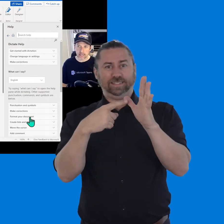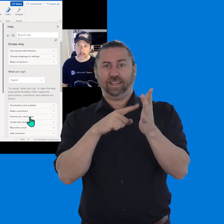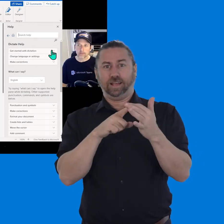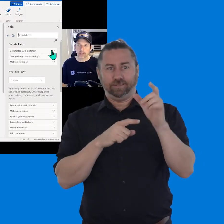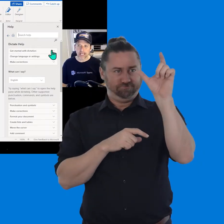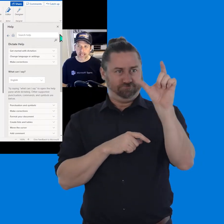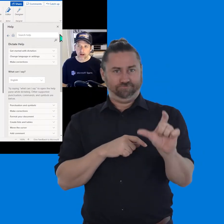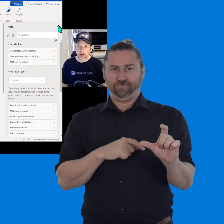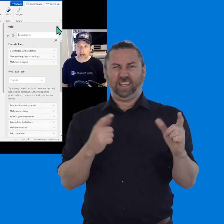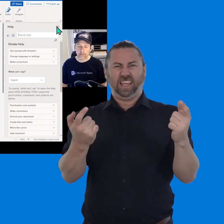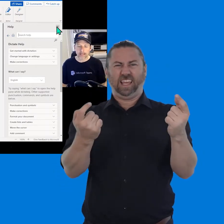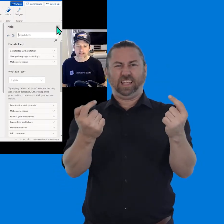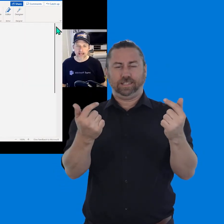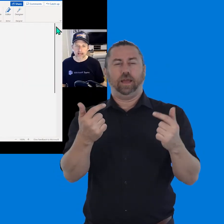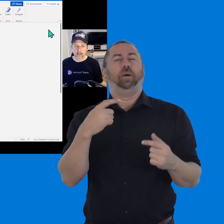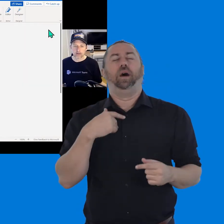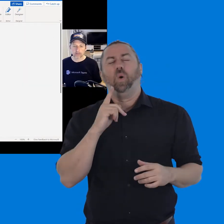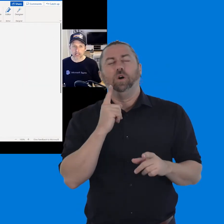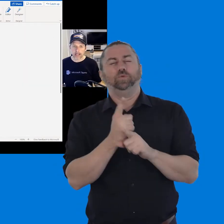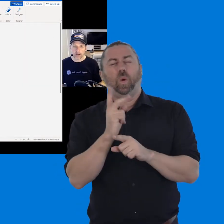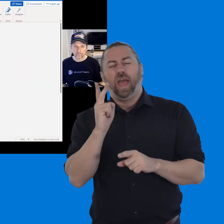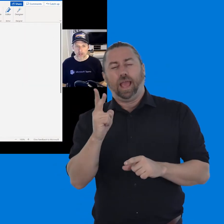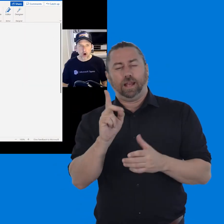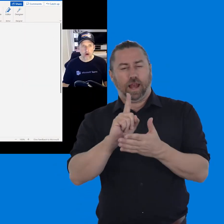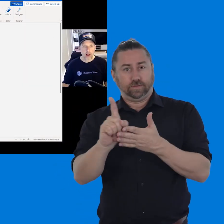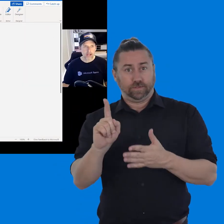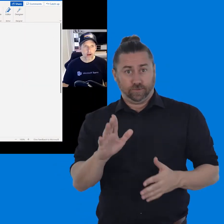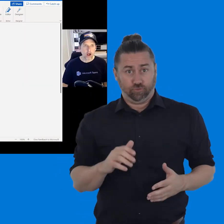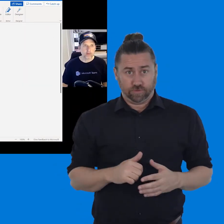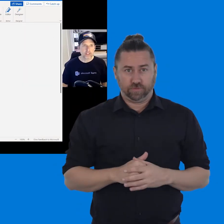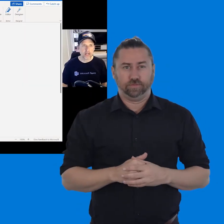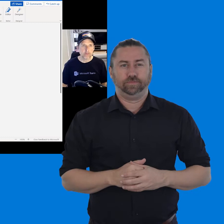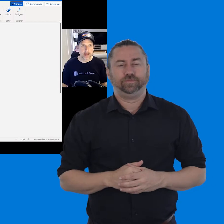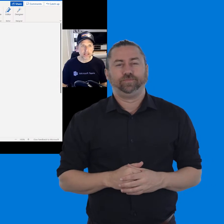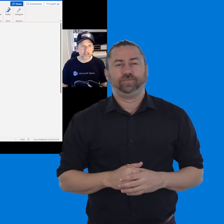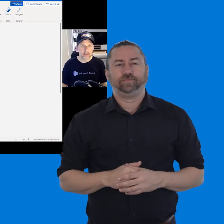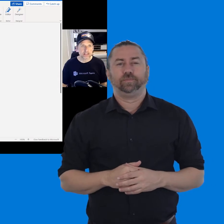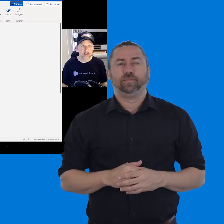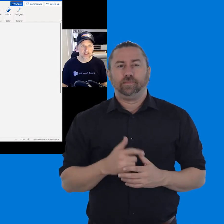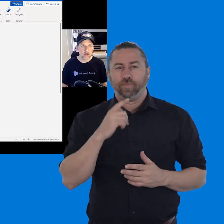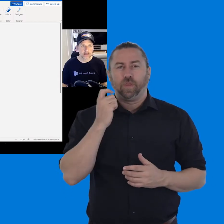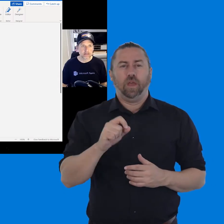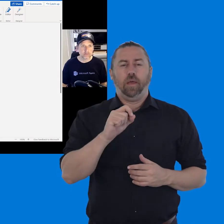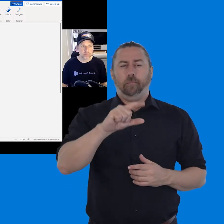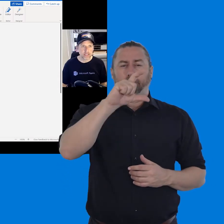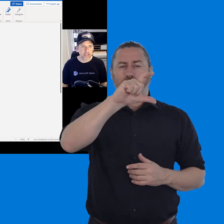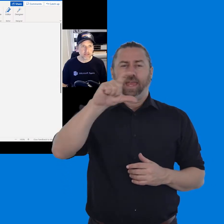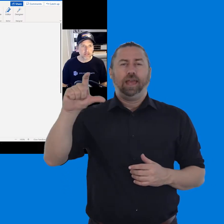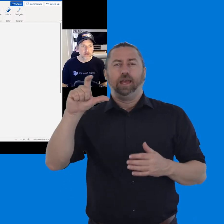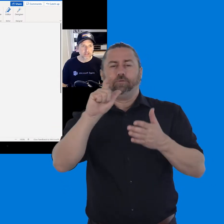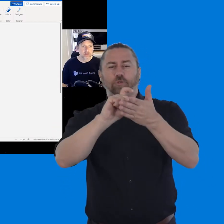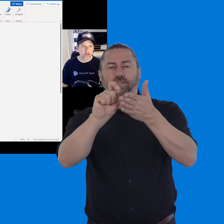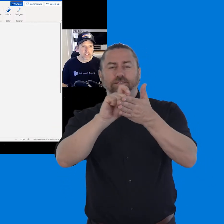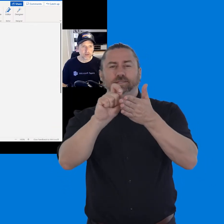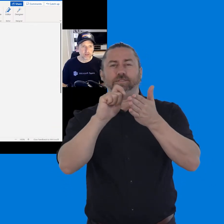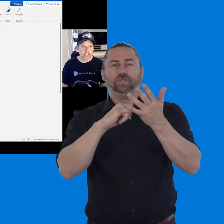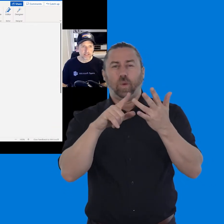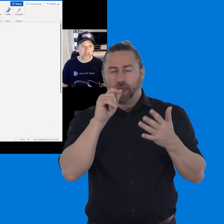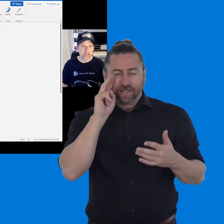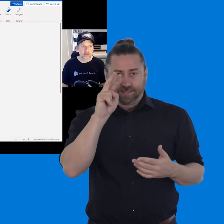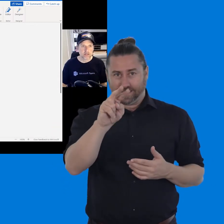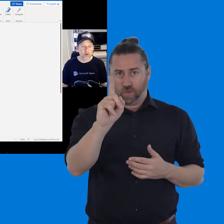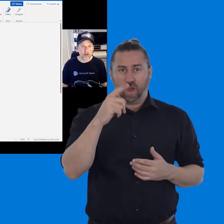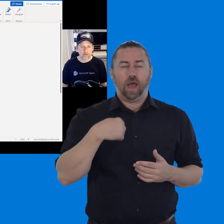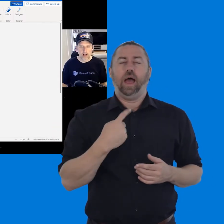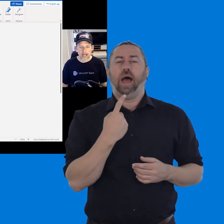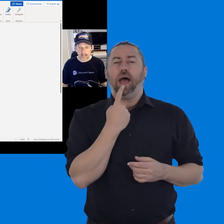is here. But again, I'll come back to that a little bit later. All right, now I'm just going to make this text nice and big so that you guys